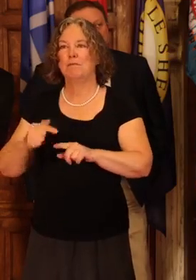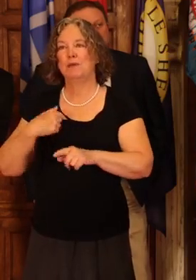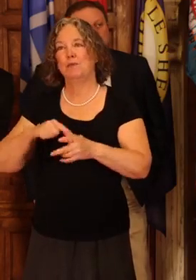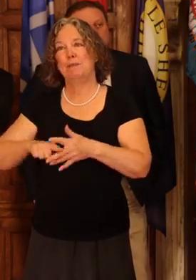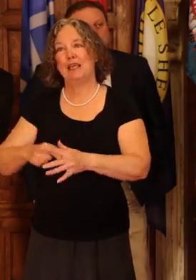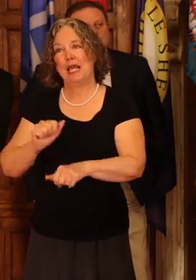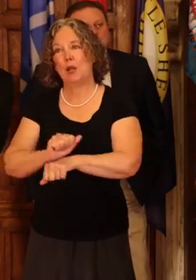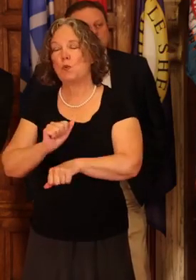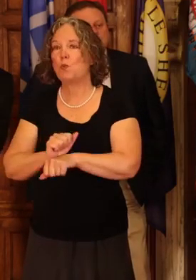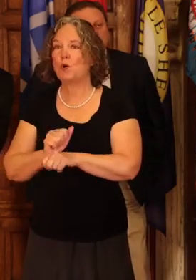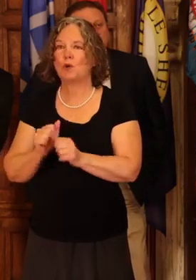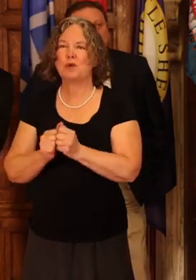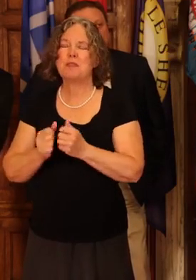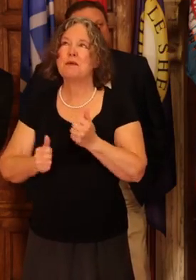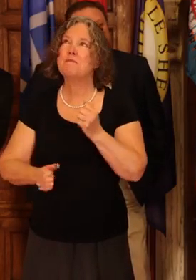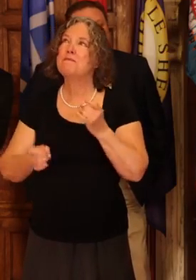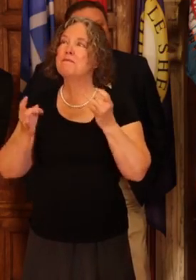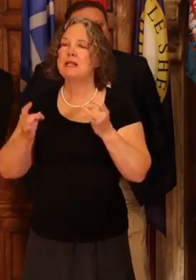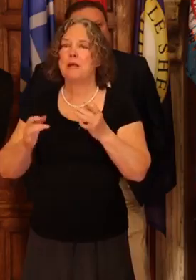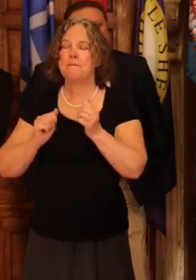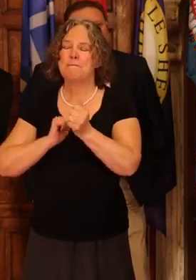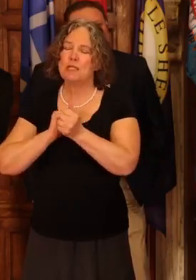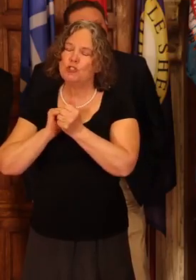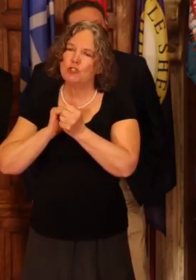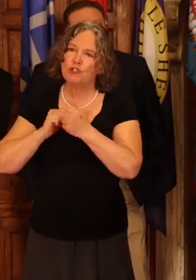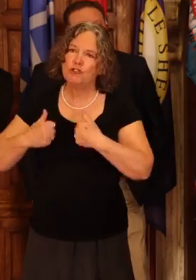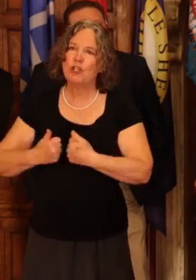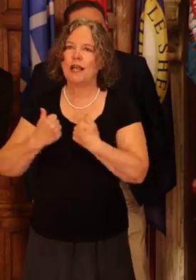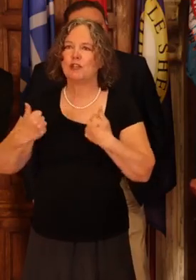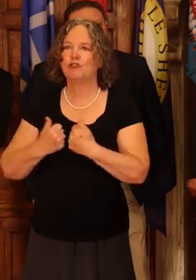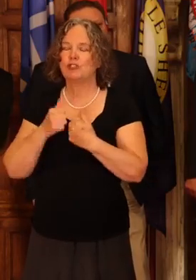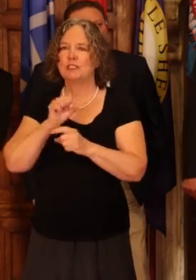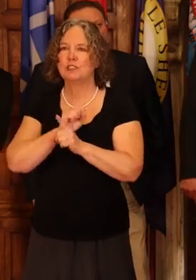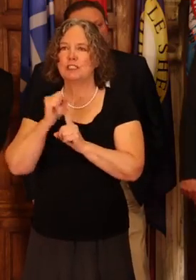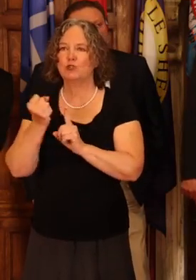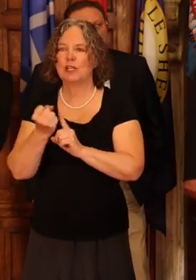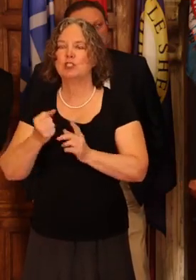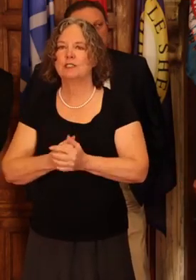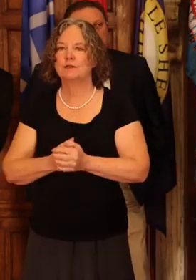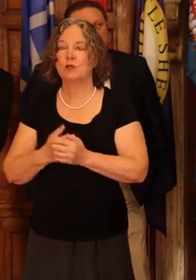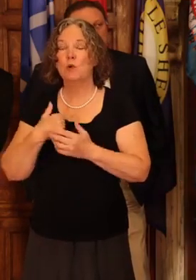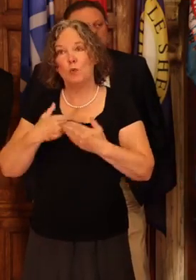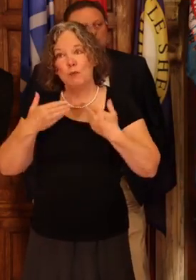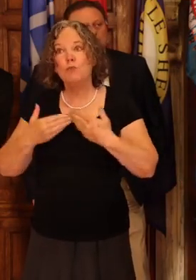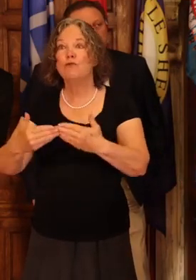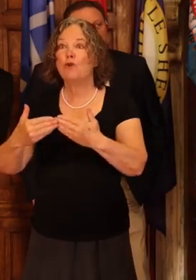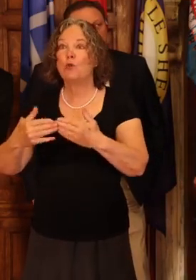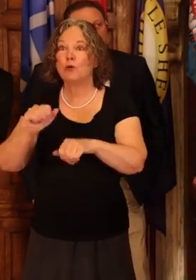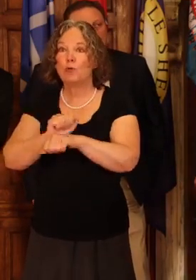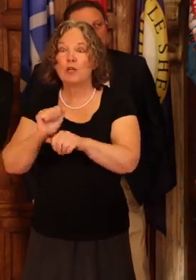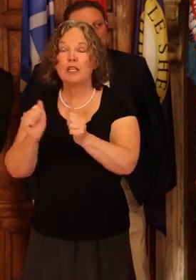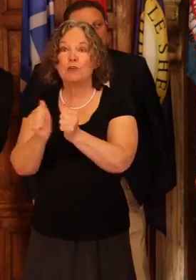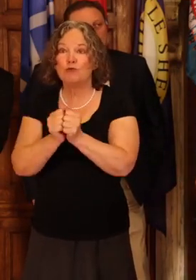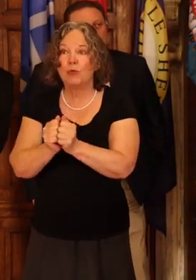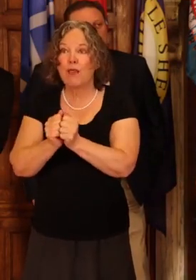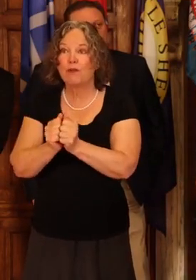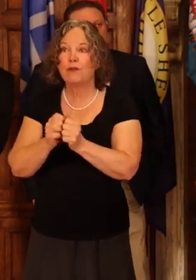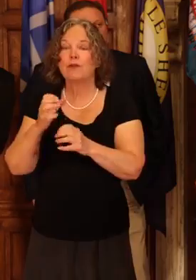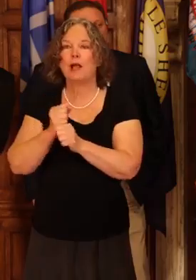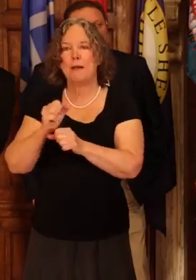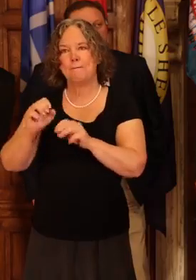unique, challenging circumstances in our state's history. We moved forward working together and got the people's business